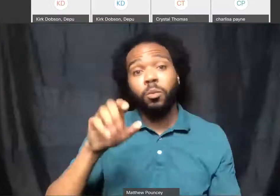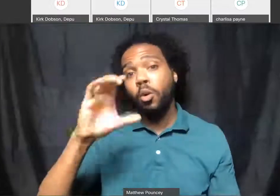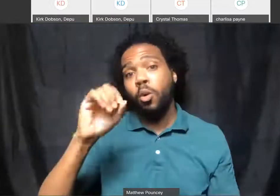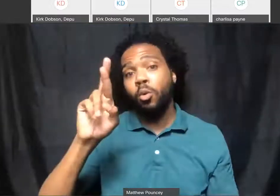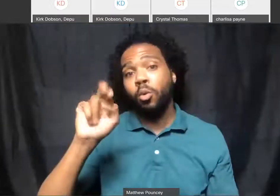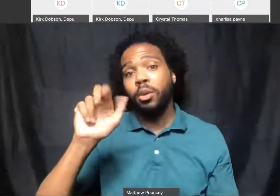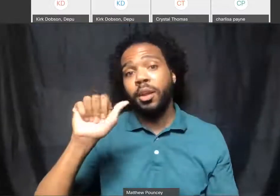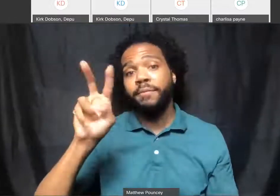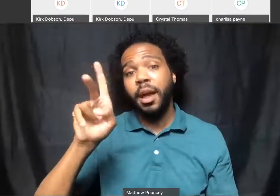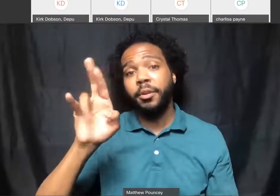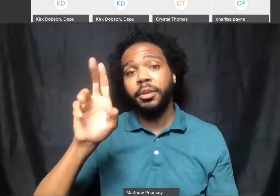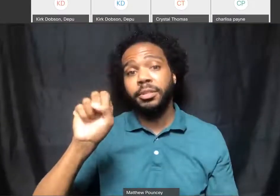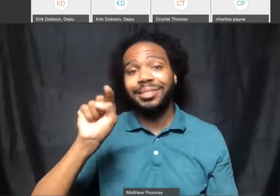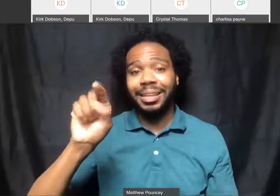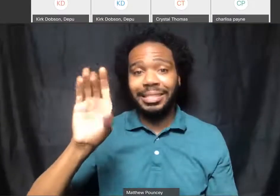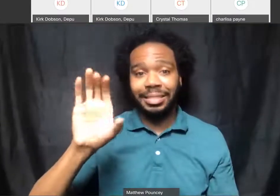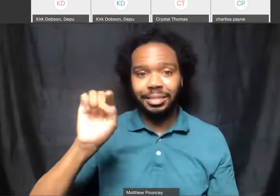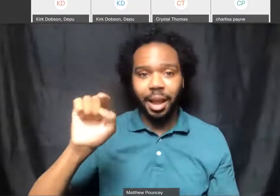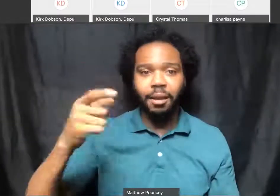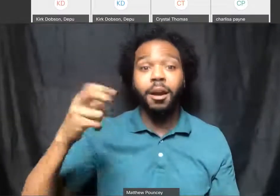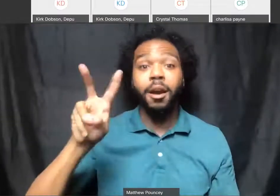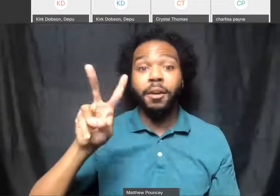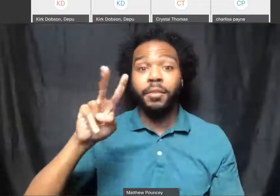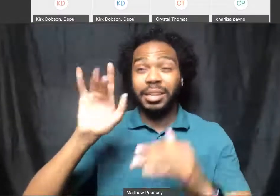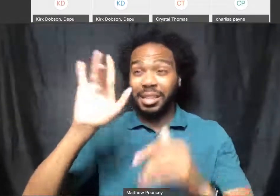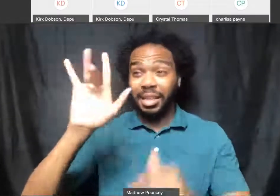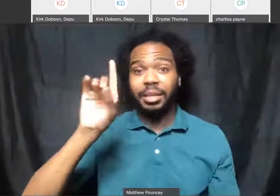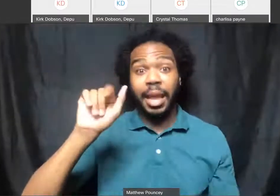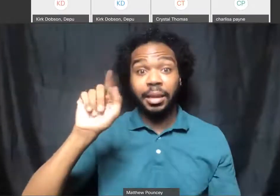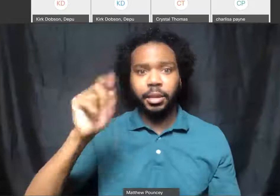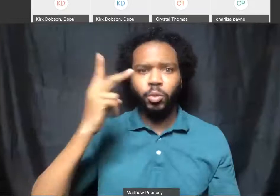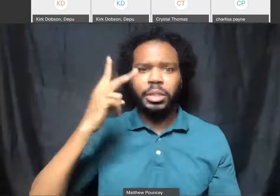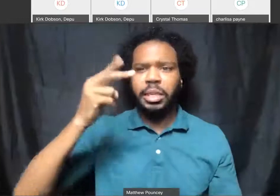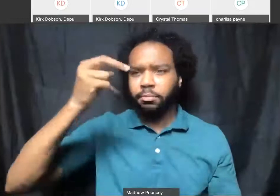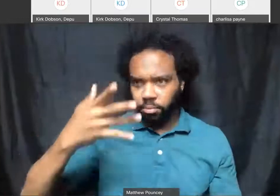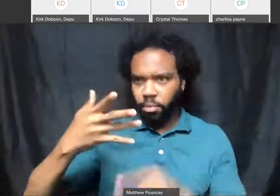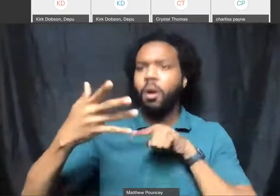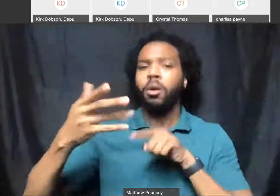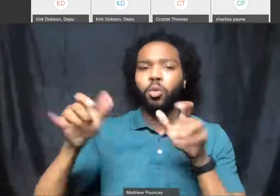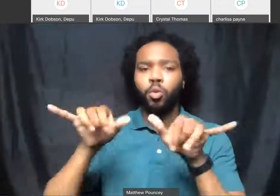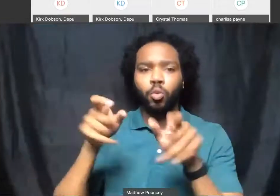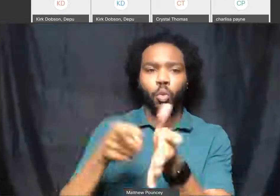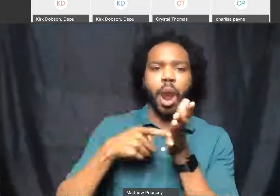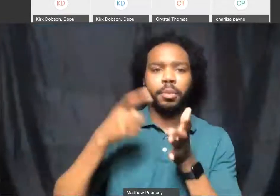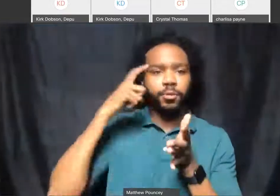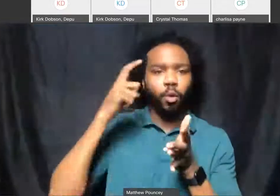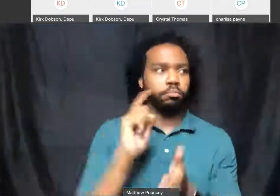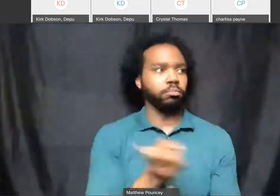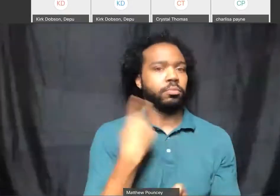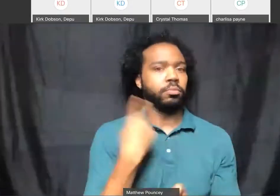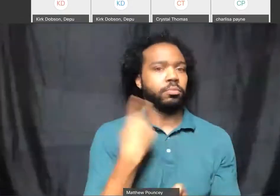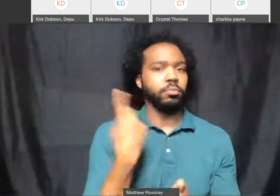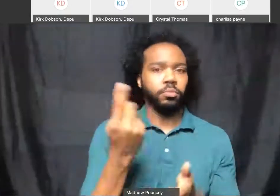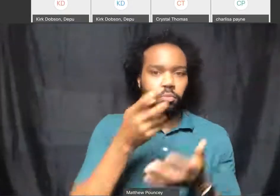coronavirus.dc.gov under data, you can see the metrics that are required for us to move to phase 3. And you can sort of